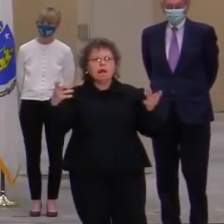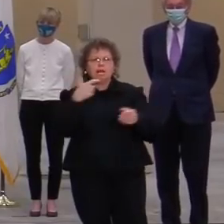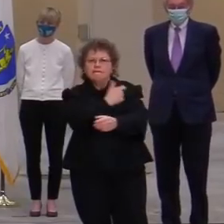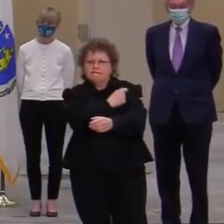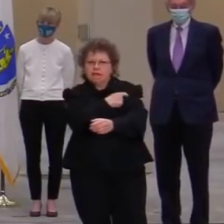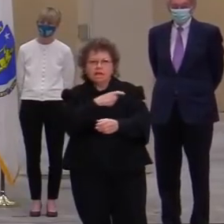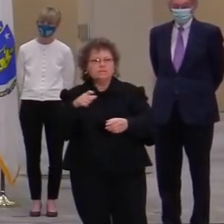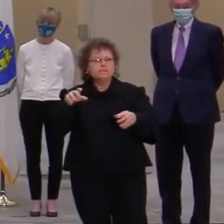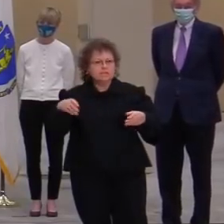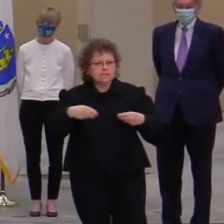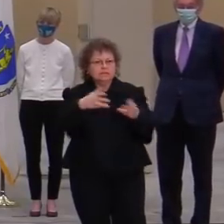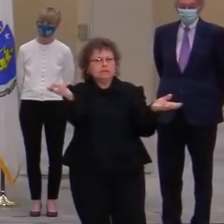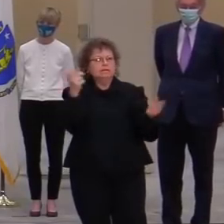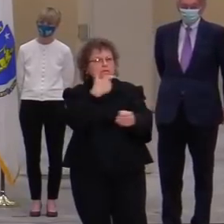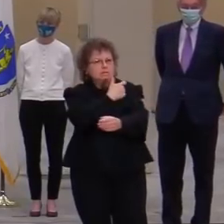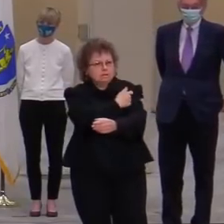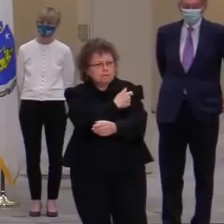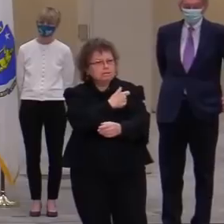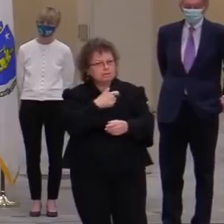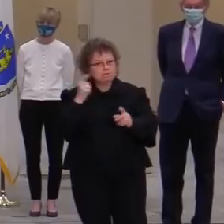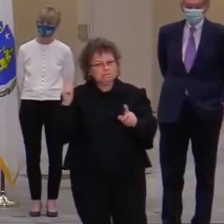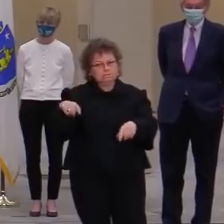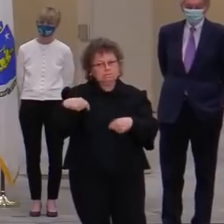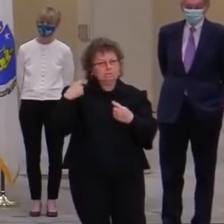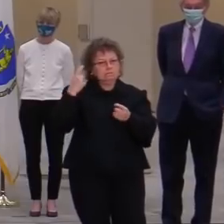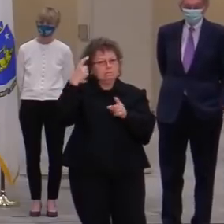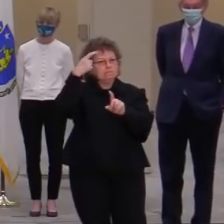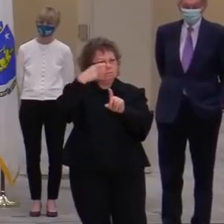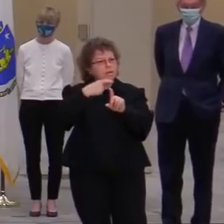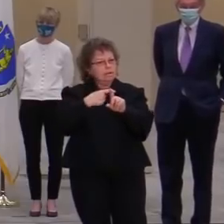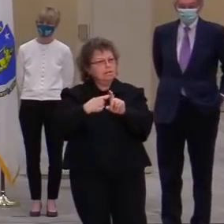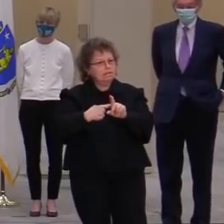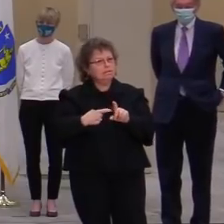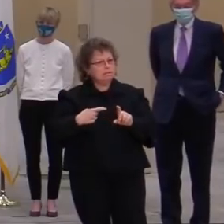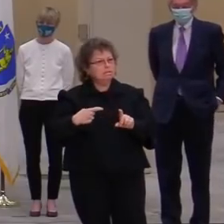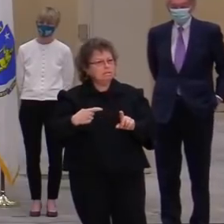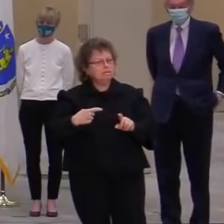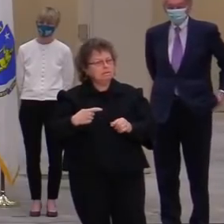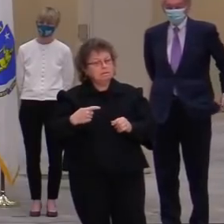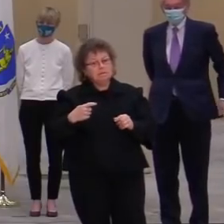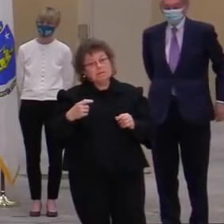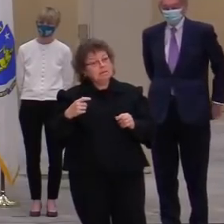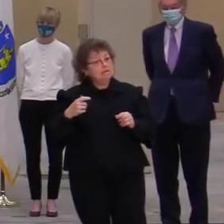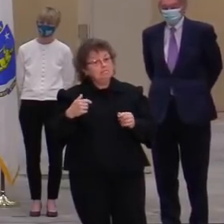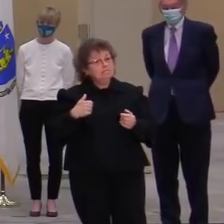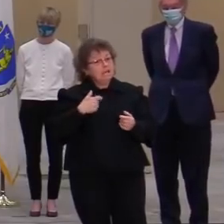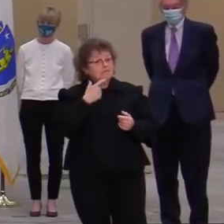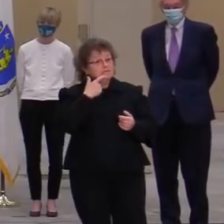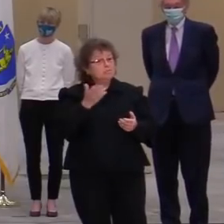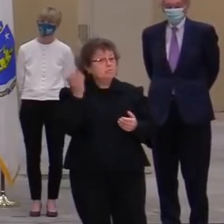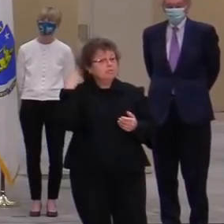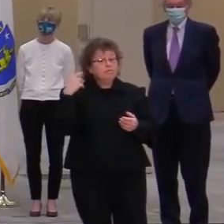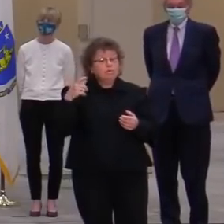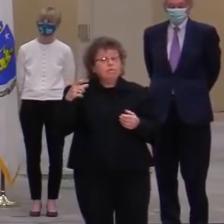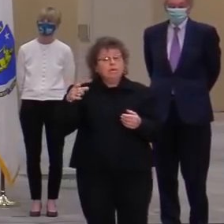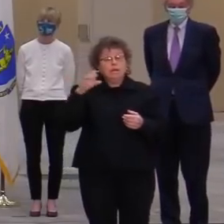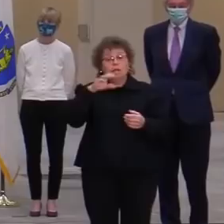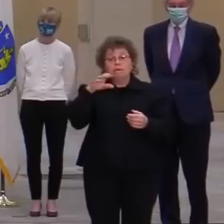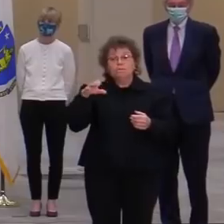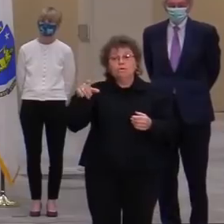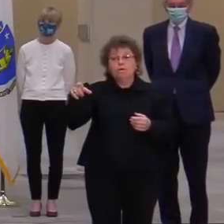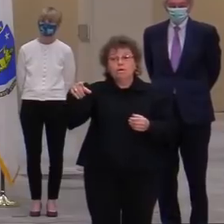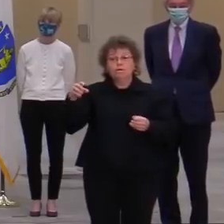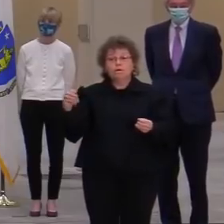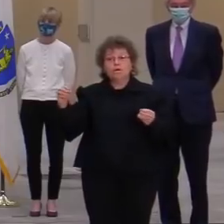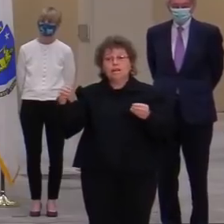and have been for the better part of the past month. And as I said, they have vaccinated more people